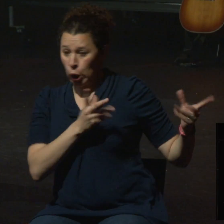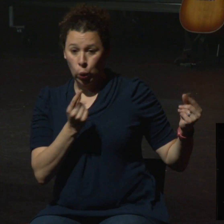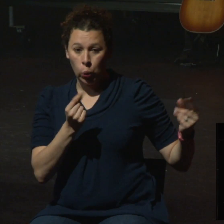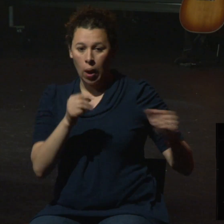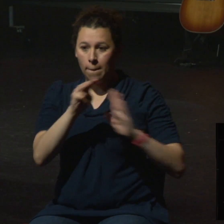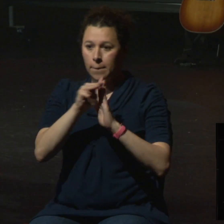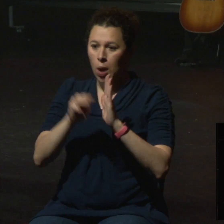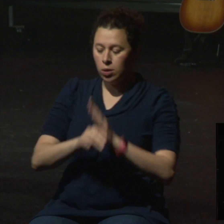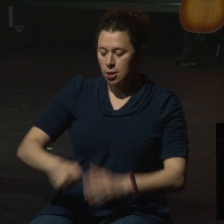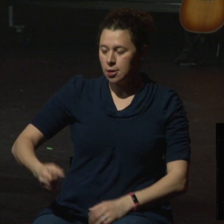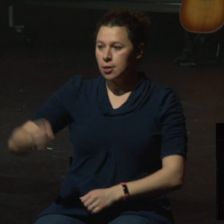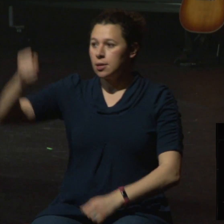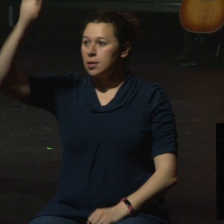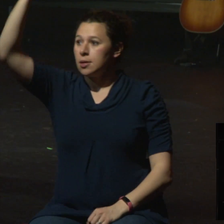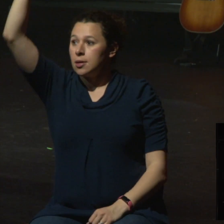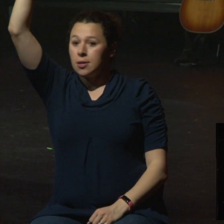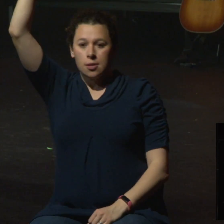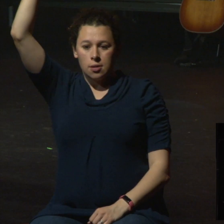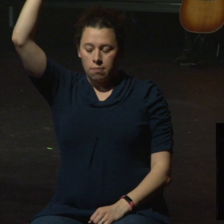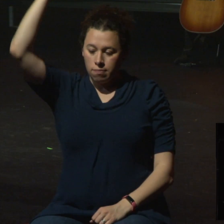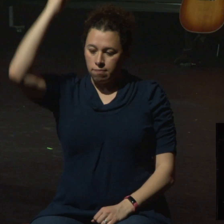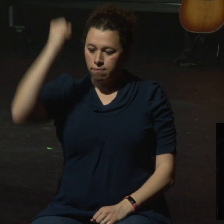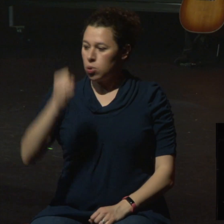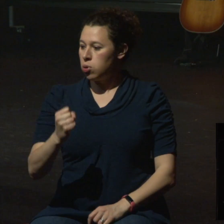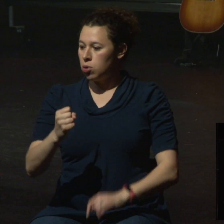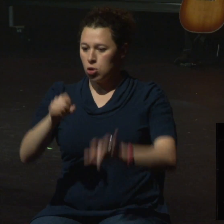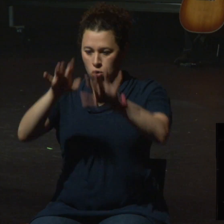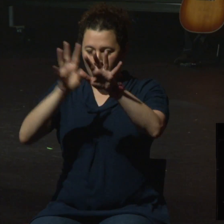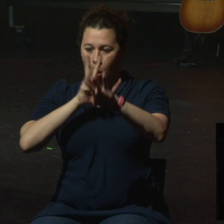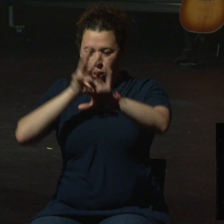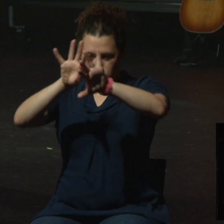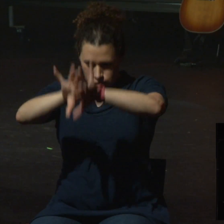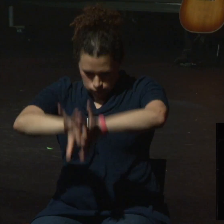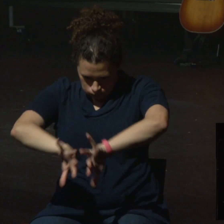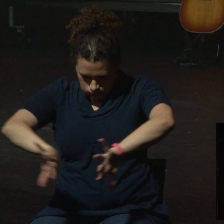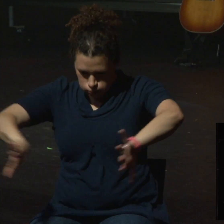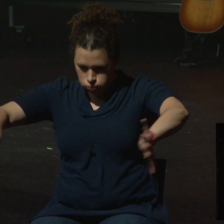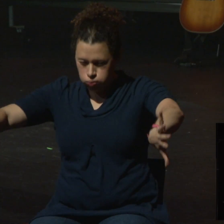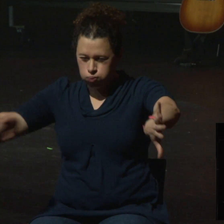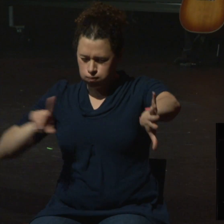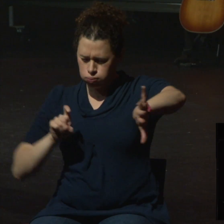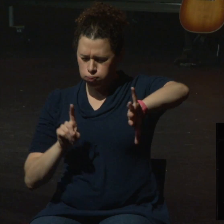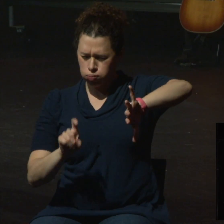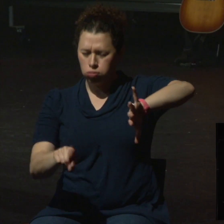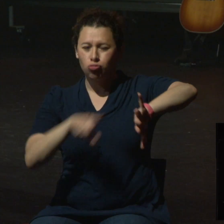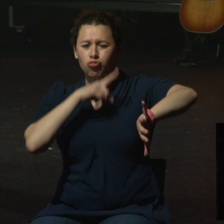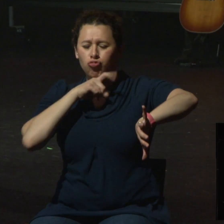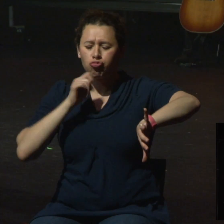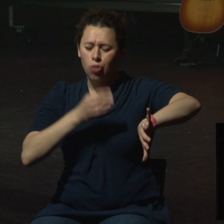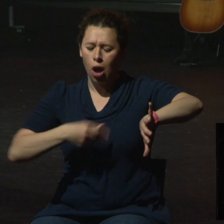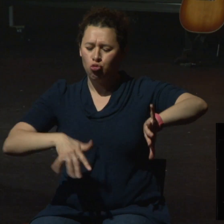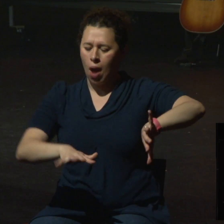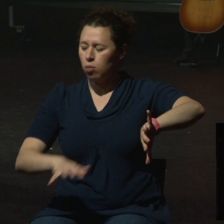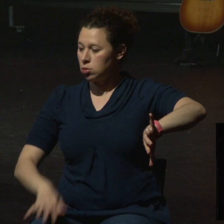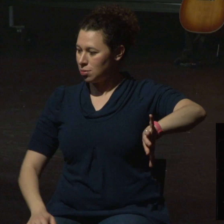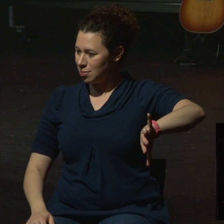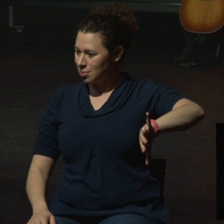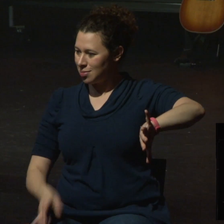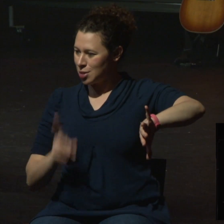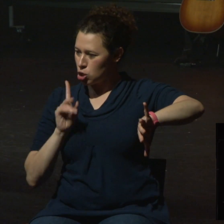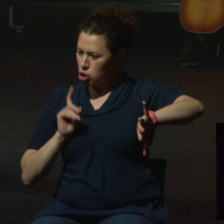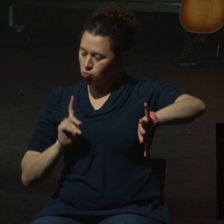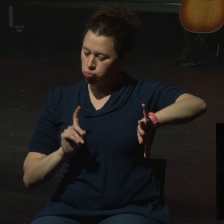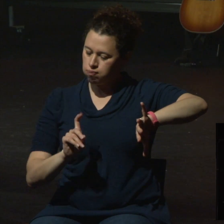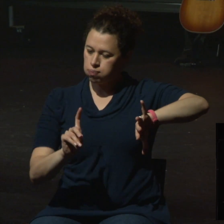water lifts and literally creates a wall for them to walk through, and they walk through on dry ground. They and cross over to the other